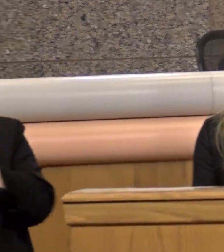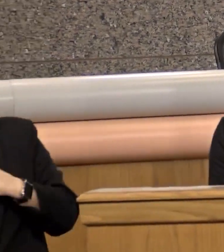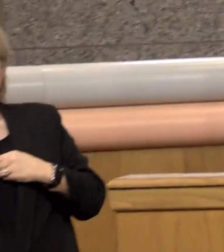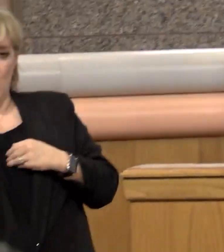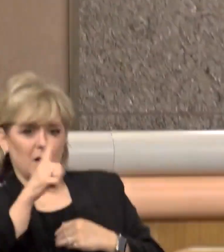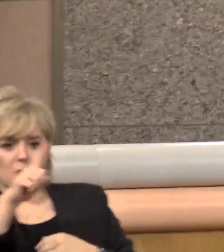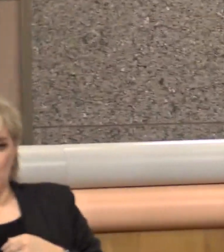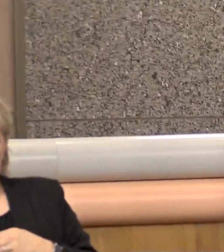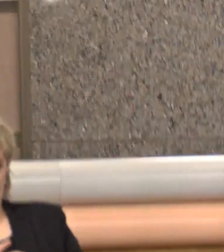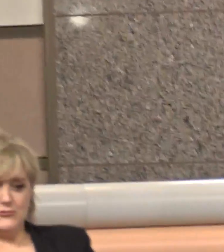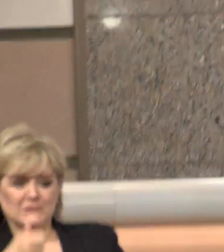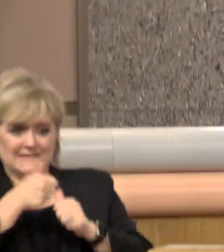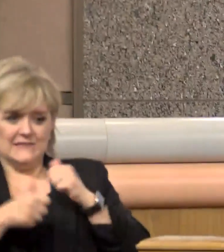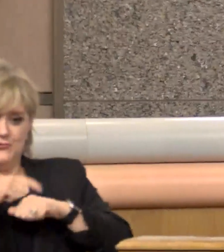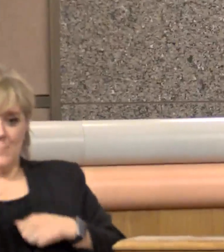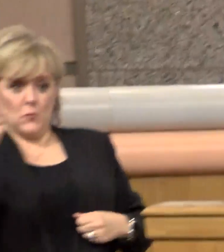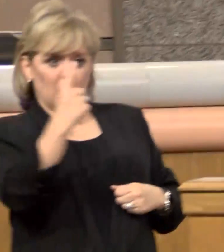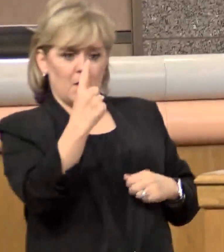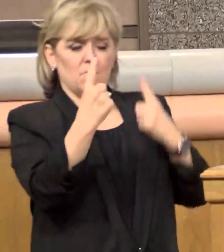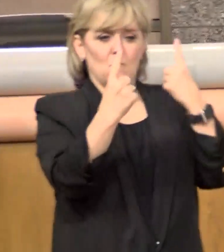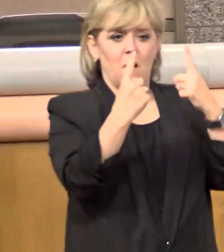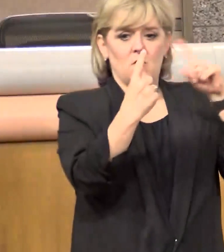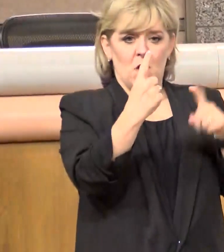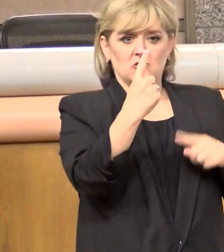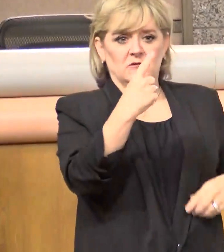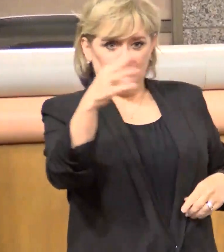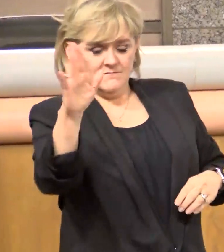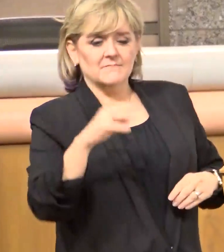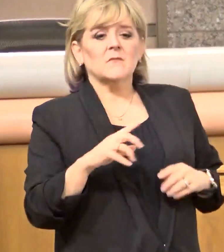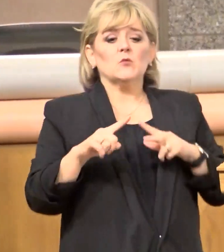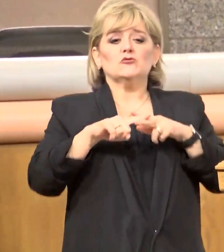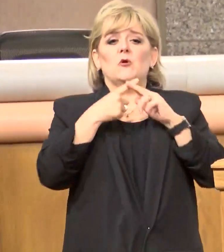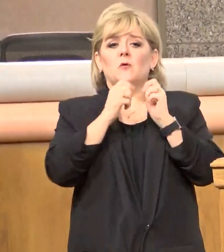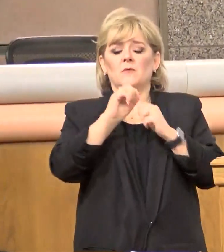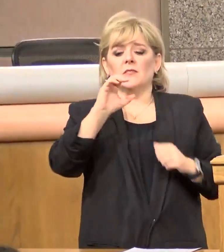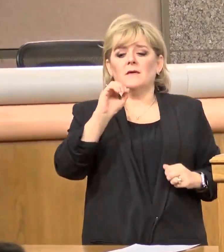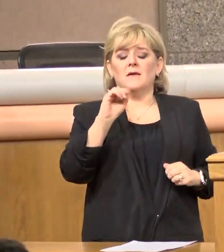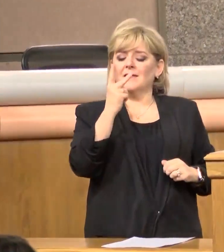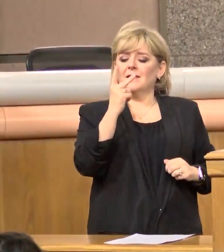so let other people come up and ask. First we'll start with Director of Public Health, Catherine Wells.